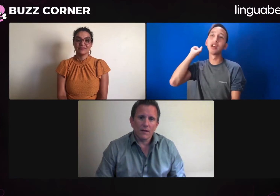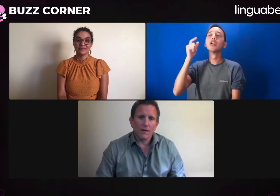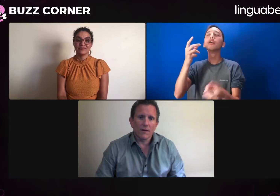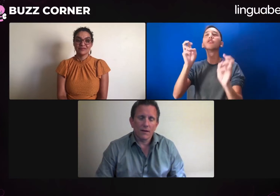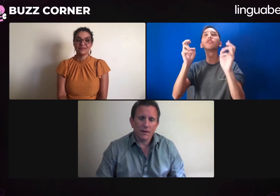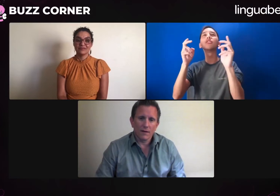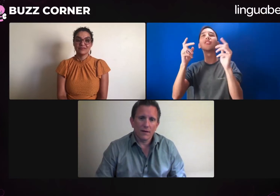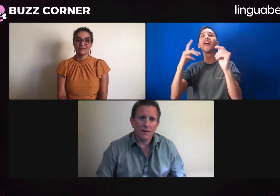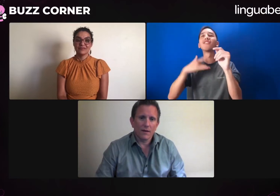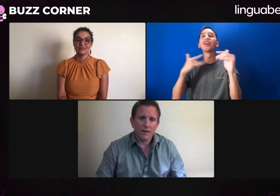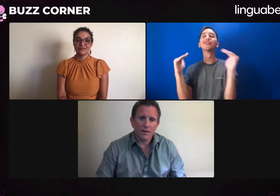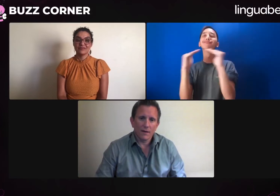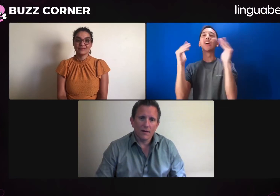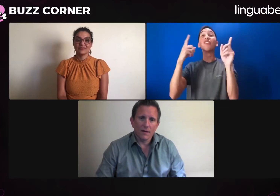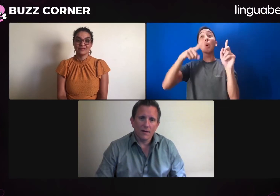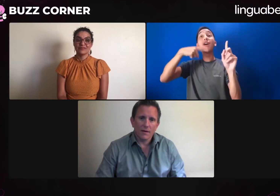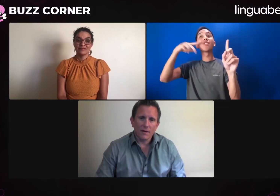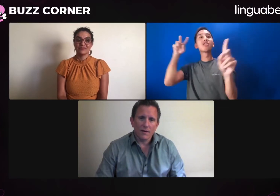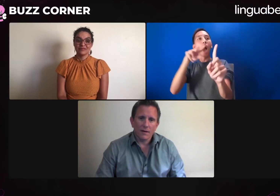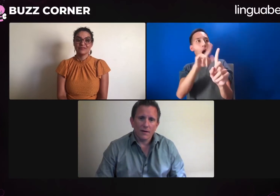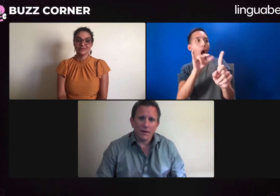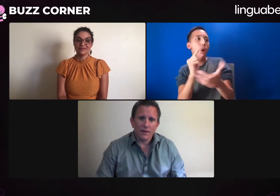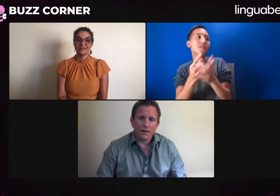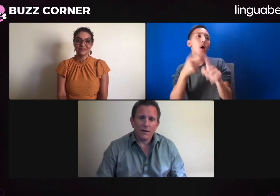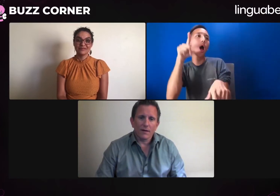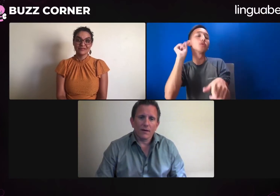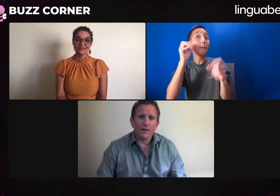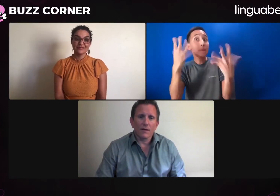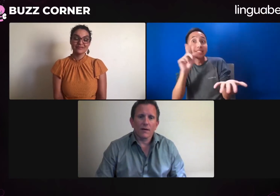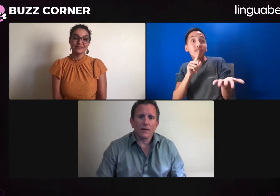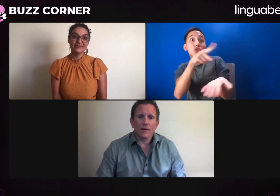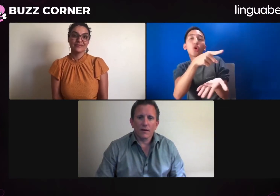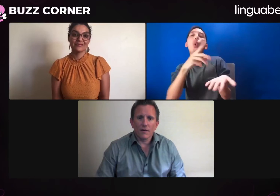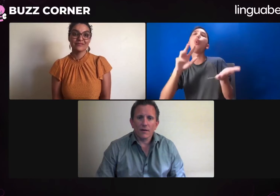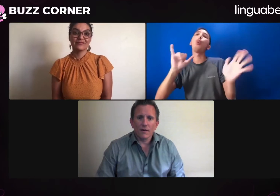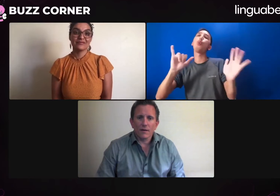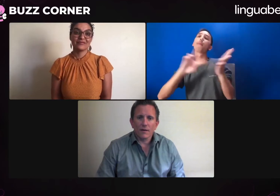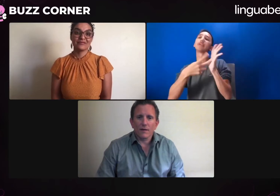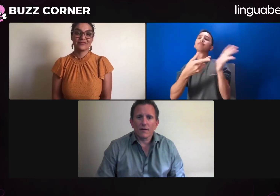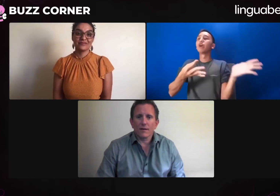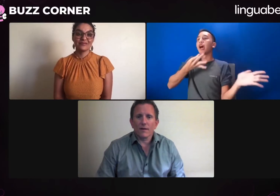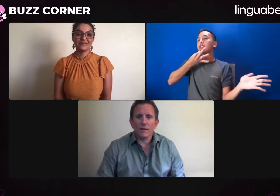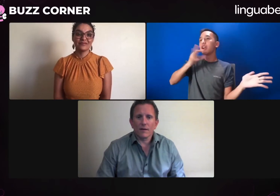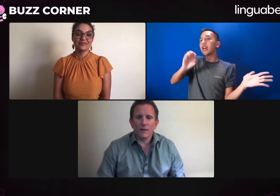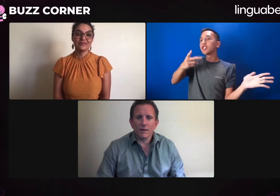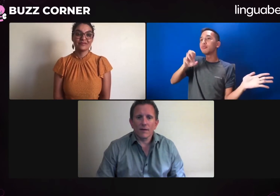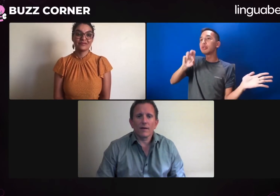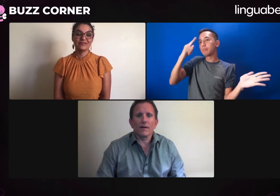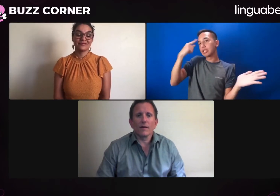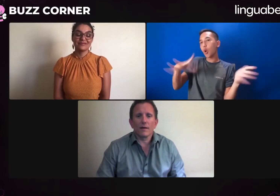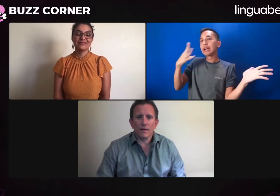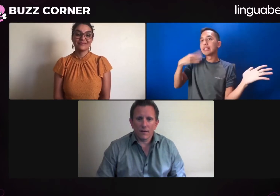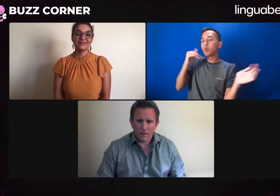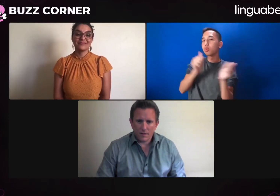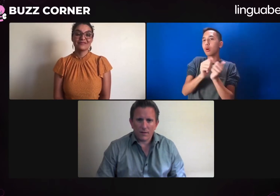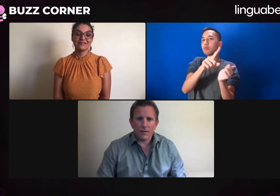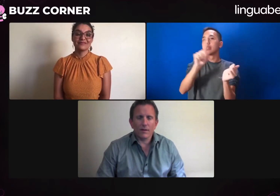And some people might say, oh, well, I graduated from Gallaudet. And for hearing people, they find that to be brownie points